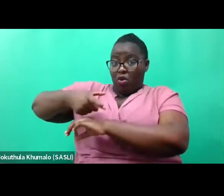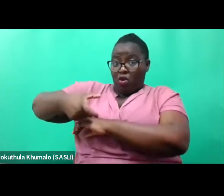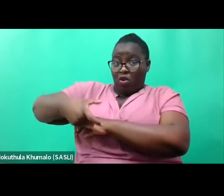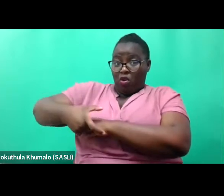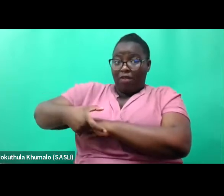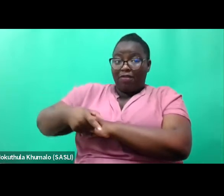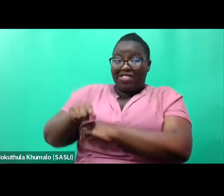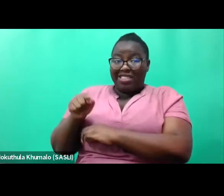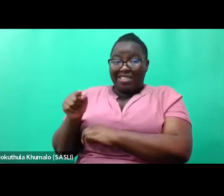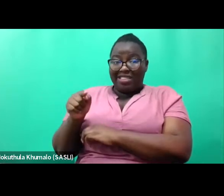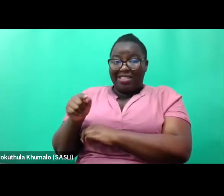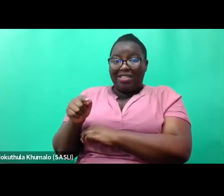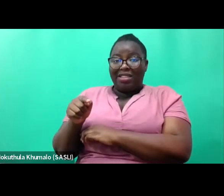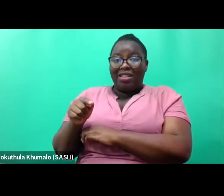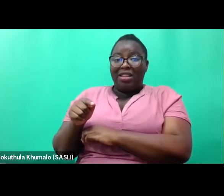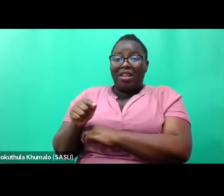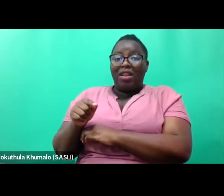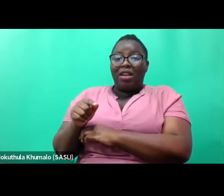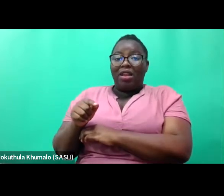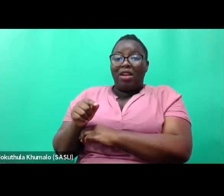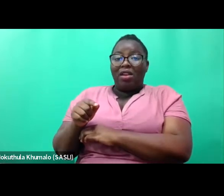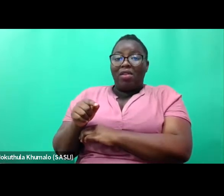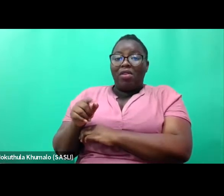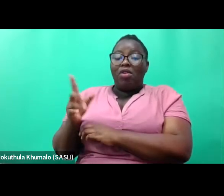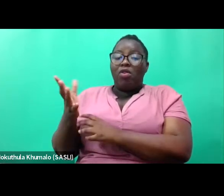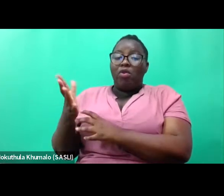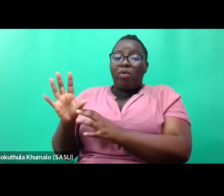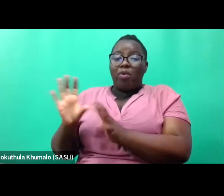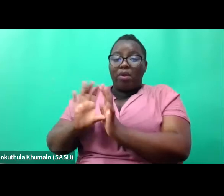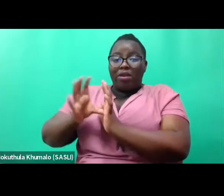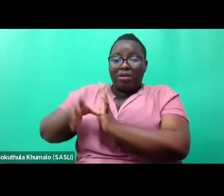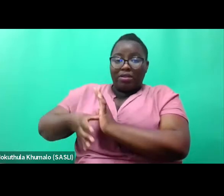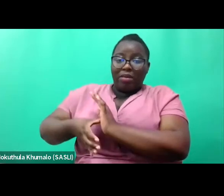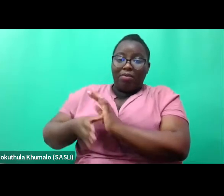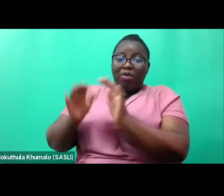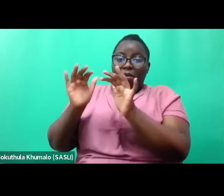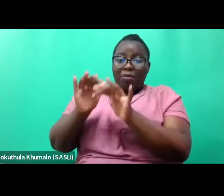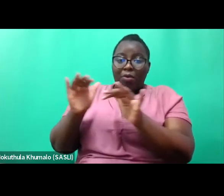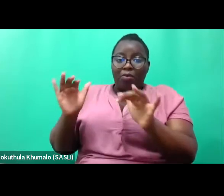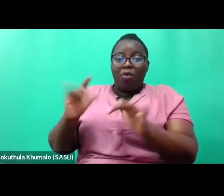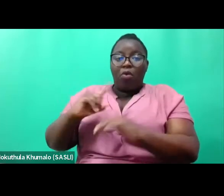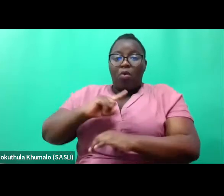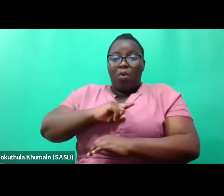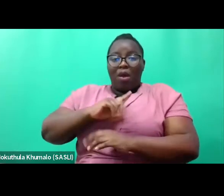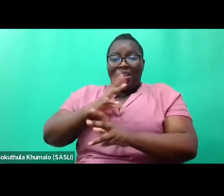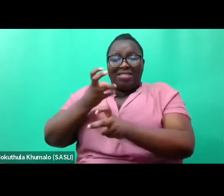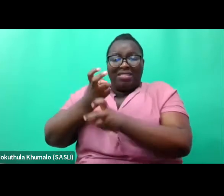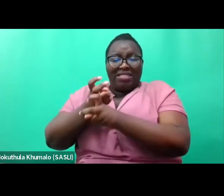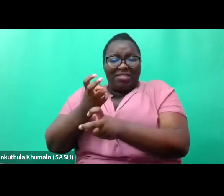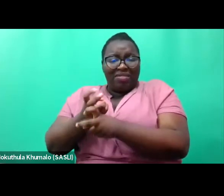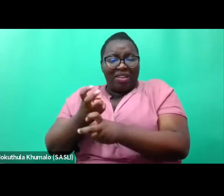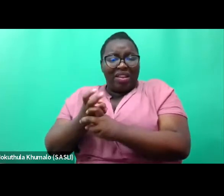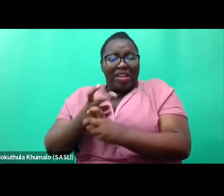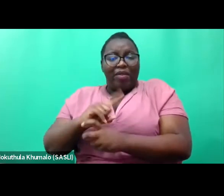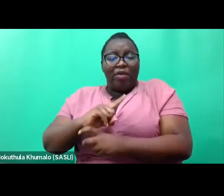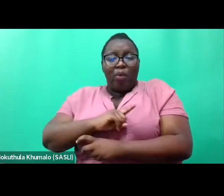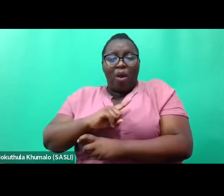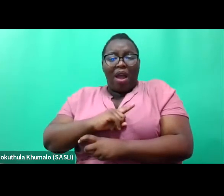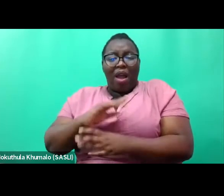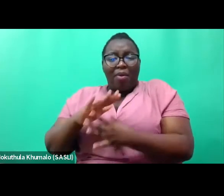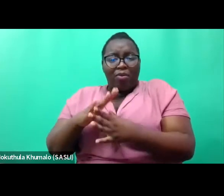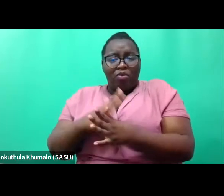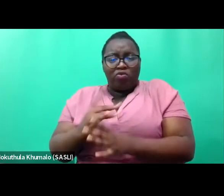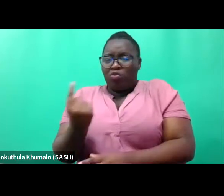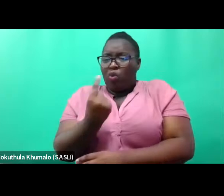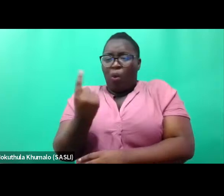people, with other disabled people. And it was difficult because I was not just the only autistic